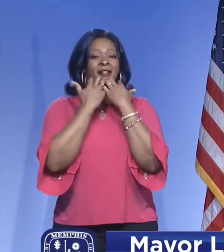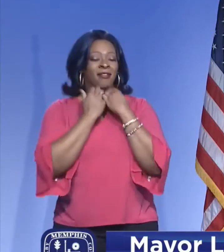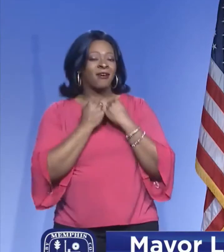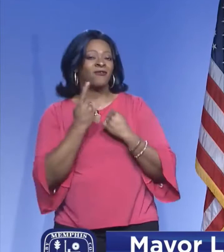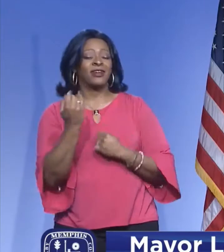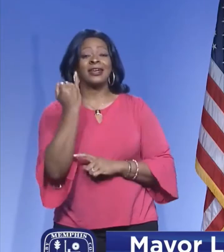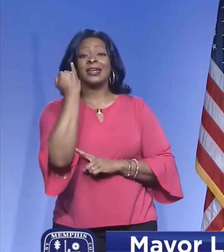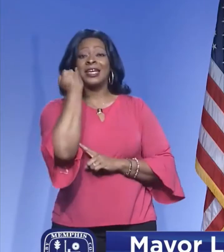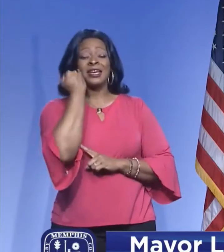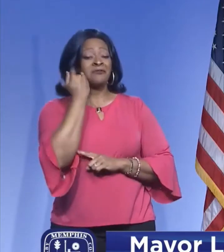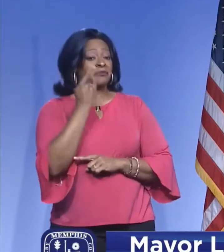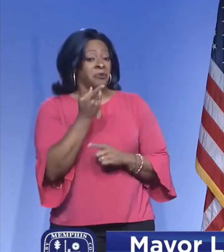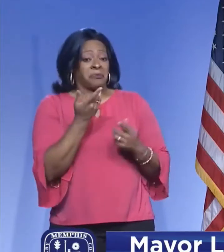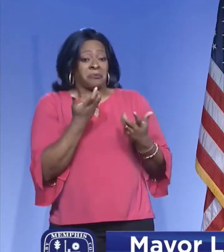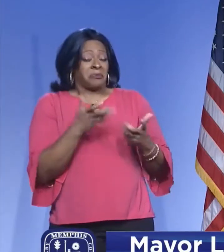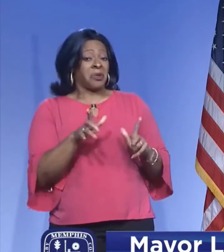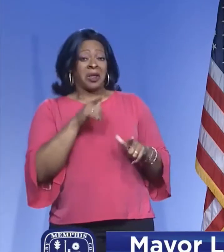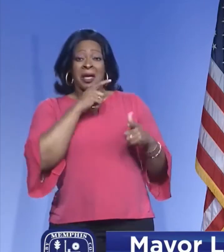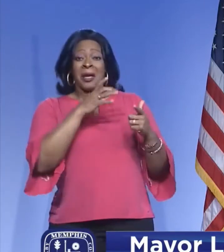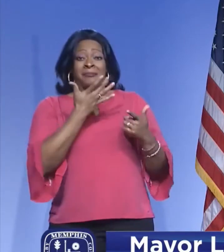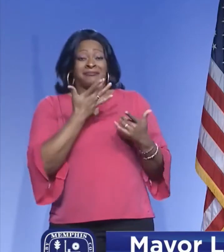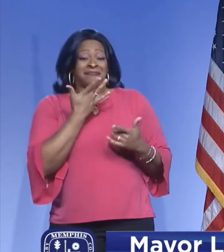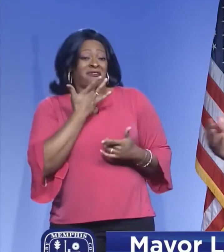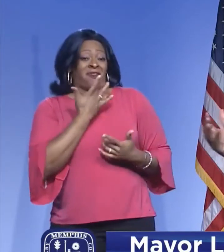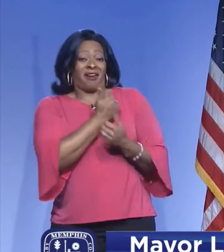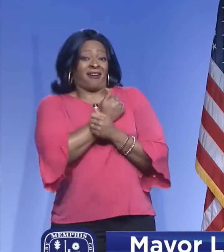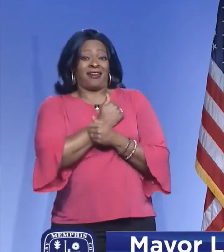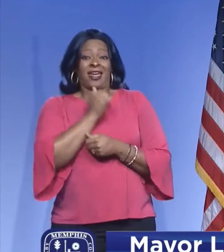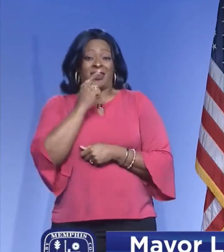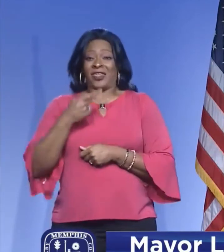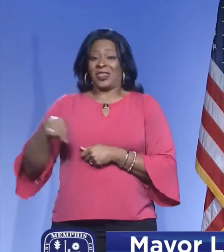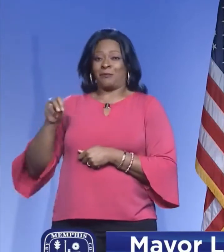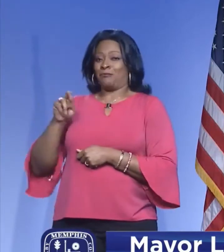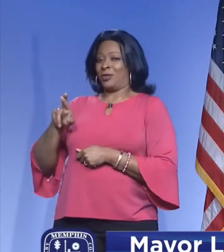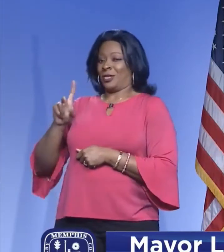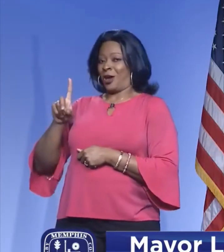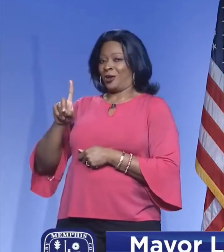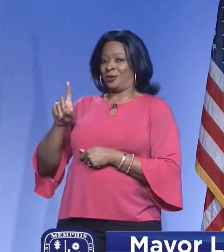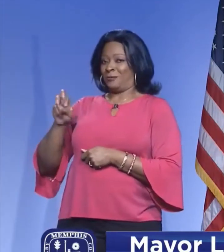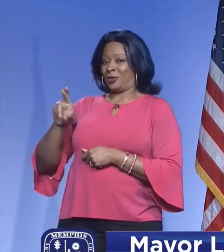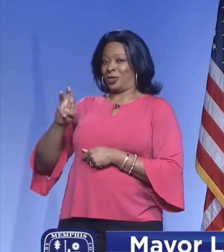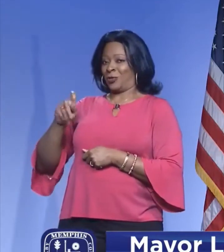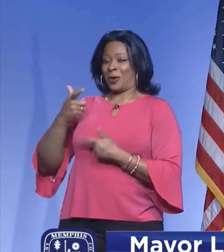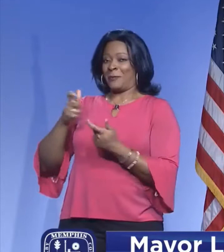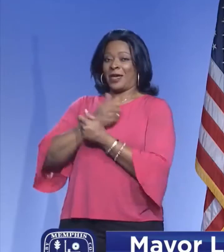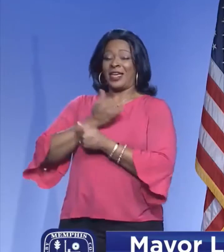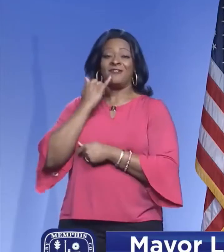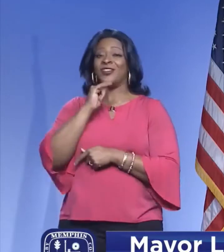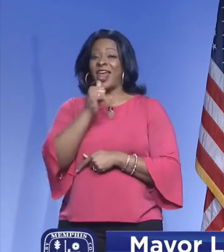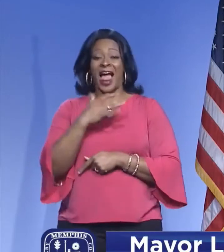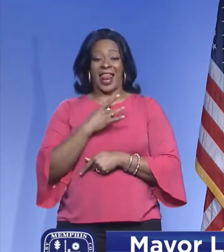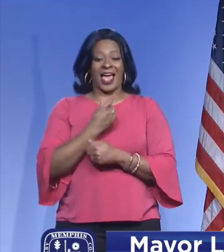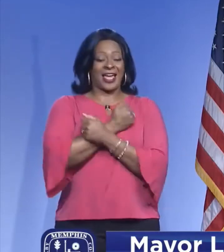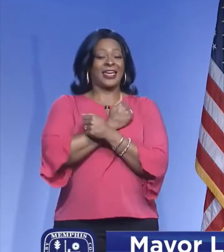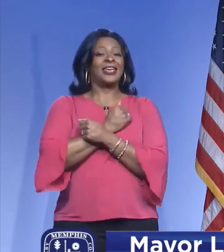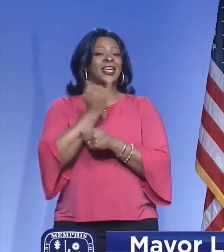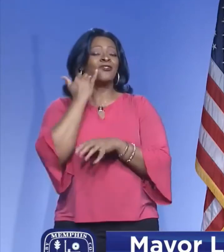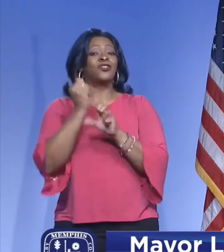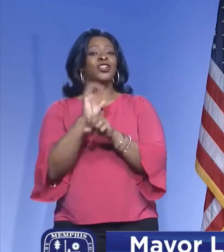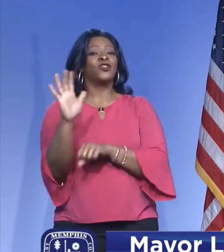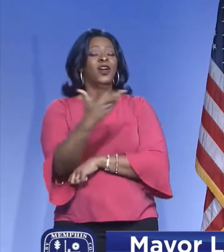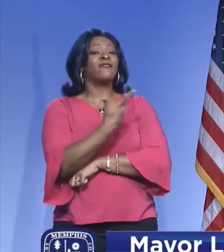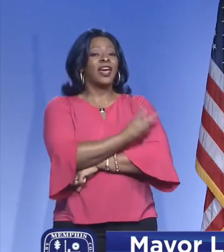you're not inclined, if you're not a big hugger, I don't know if David Sweat is a hugger. If you're not a big hugger, then if you get the